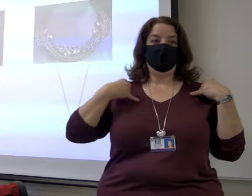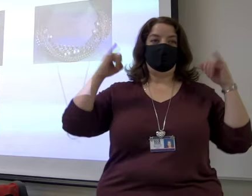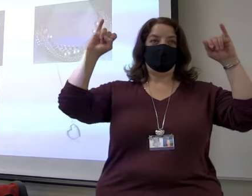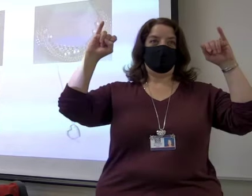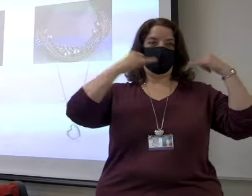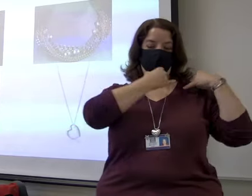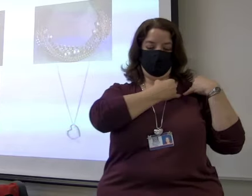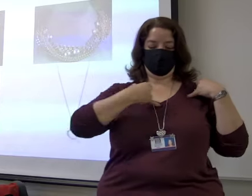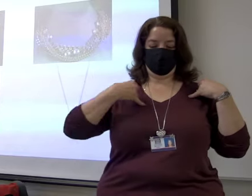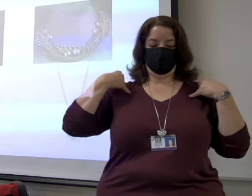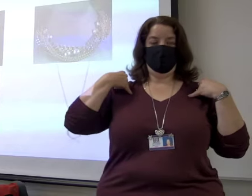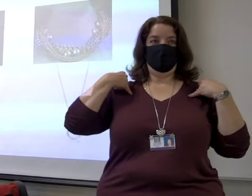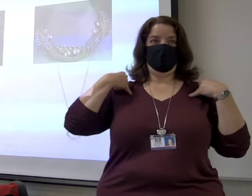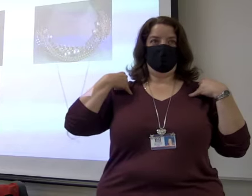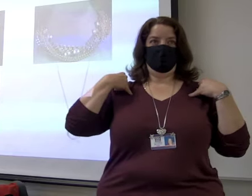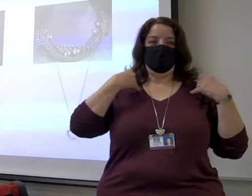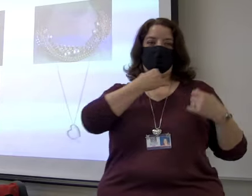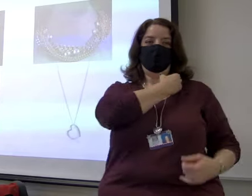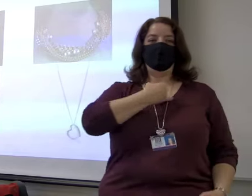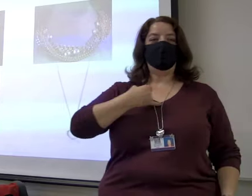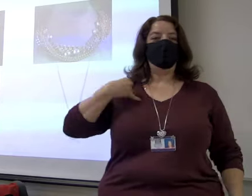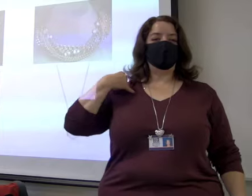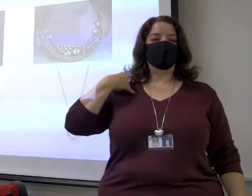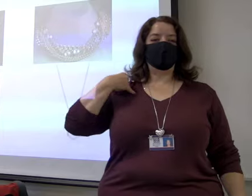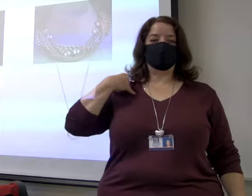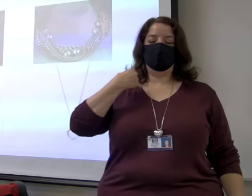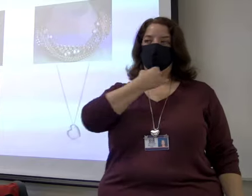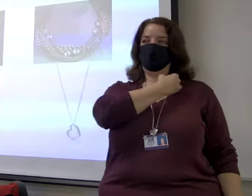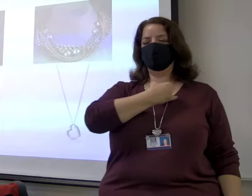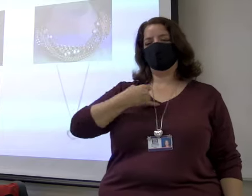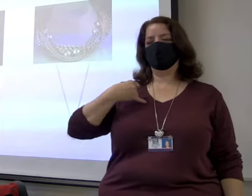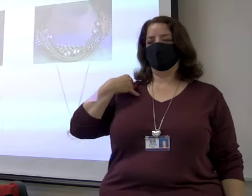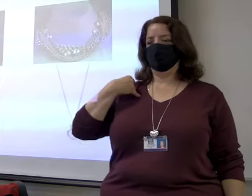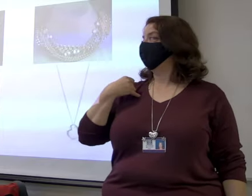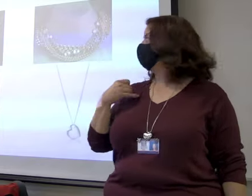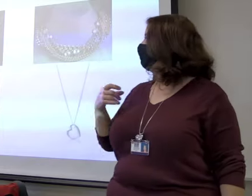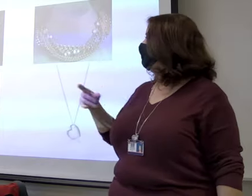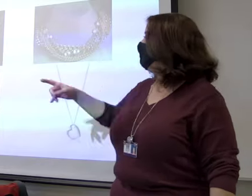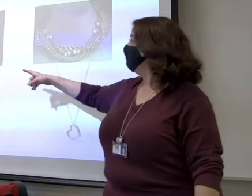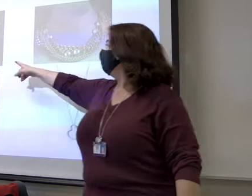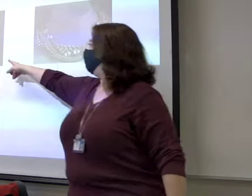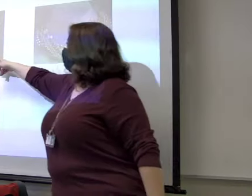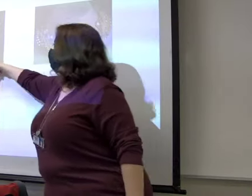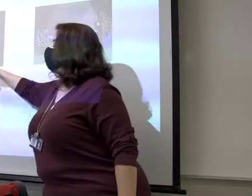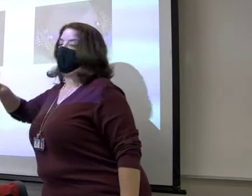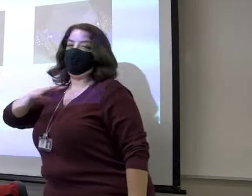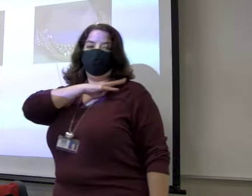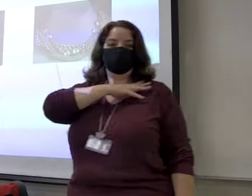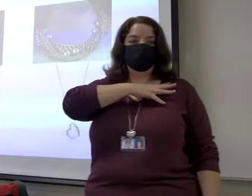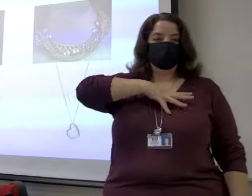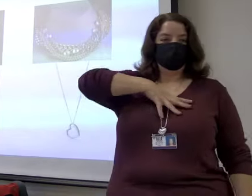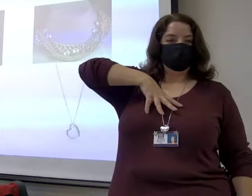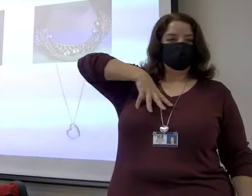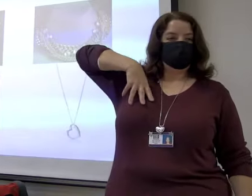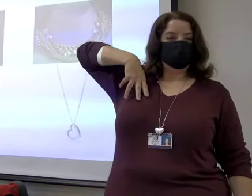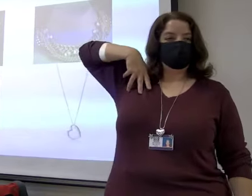eye. Okay, so they're both eyes. Yeah. Well, or you can just do it one-handed too. But like this one,